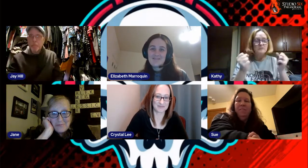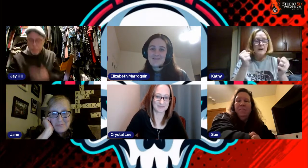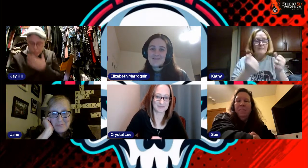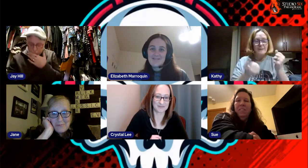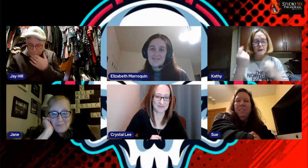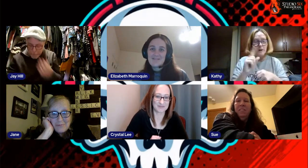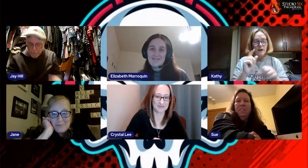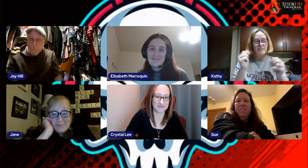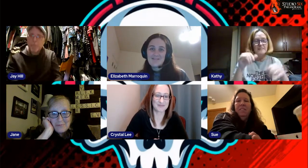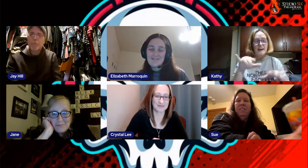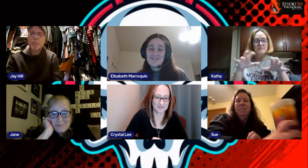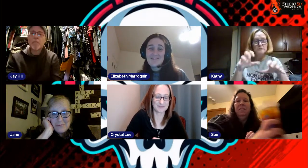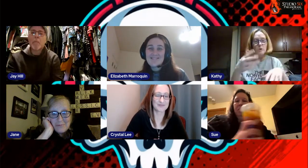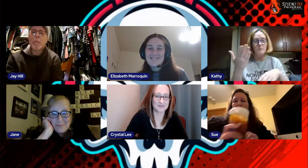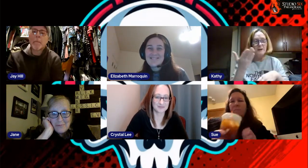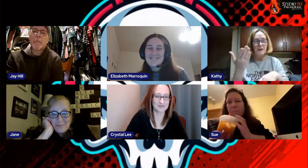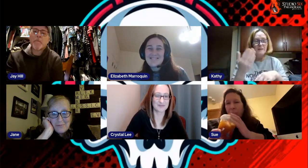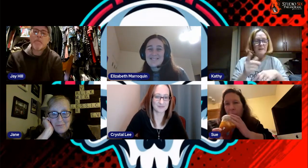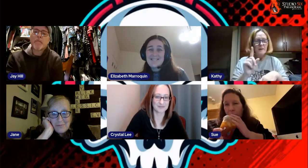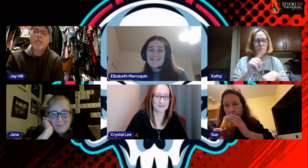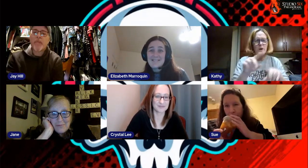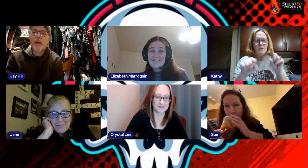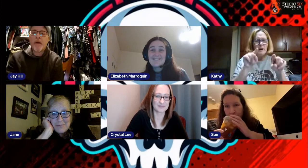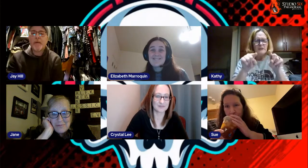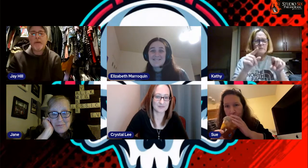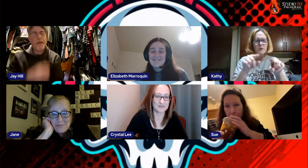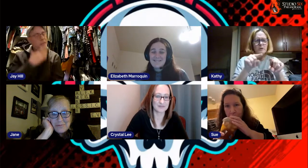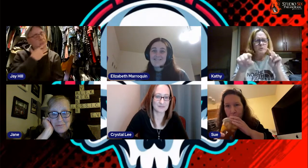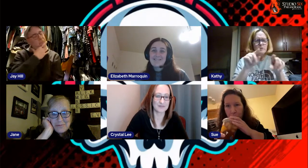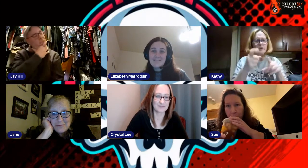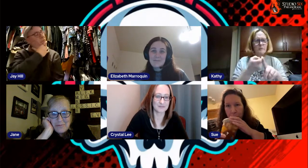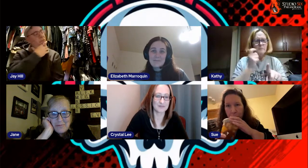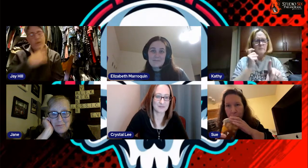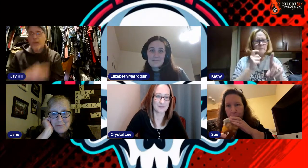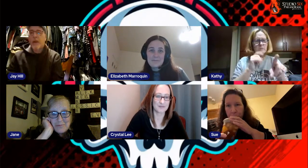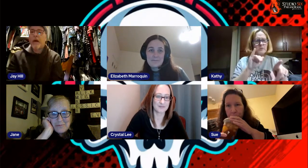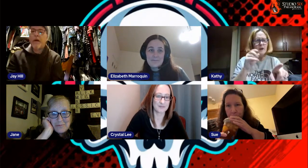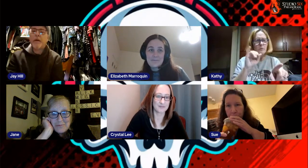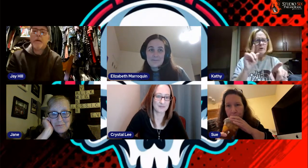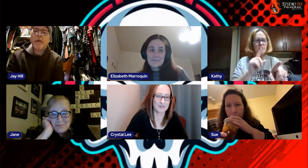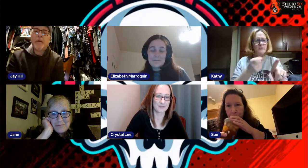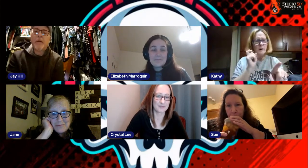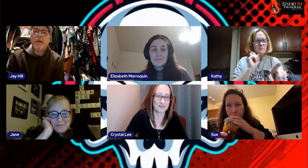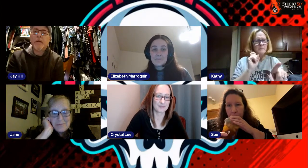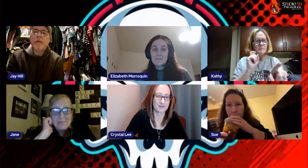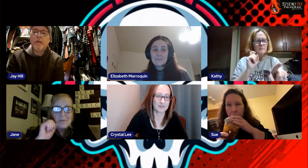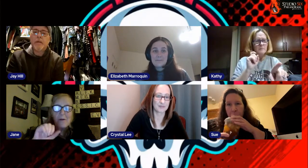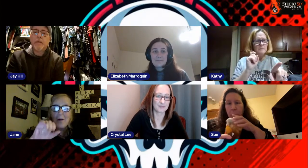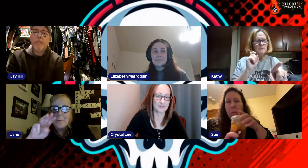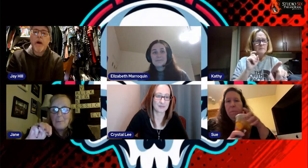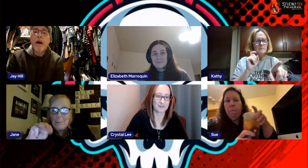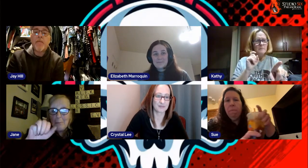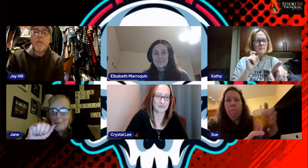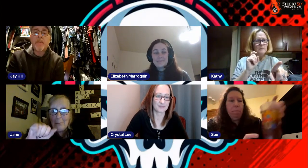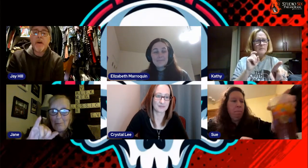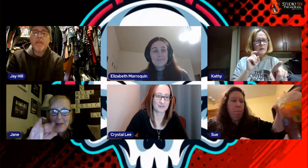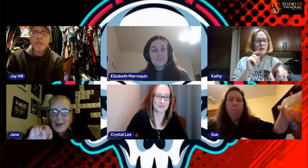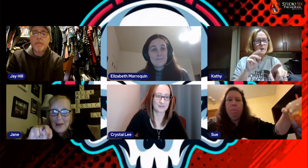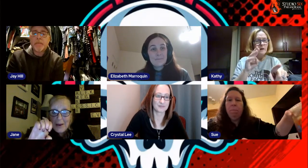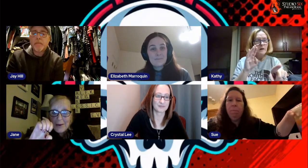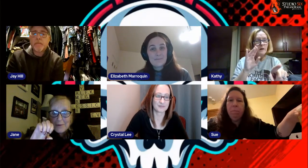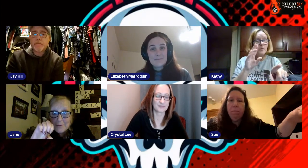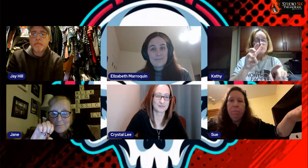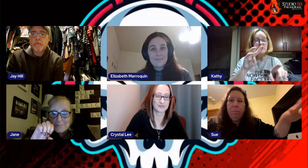I wasn't driving anywhere, and there's ice storm here. Where are you guys from? Jay, where are you from? I am from